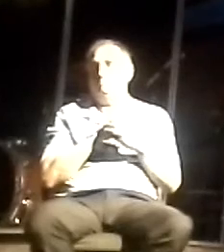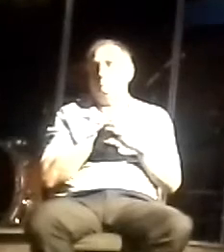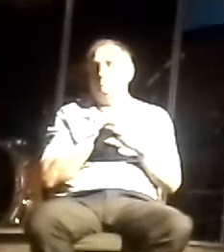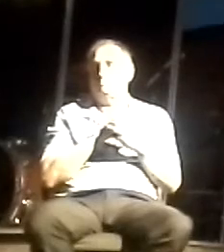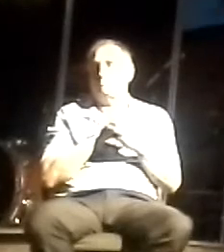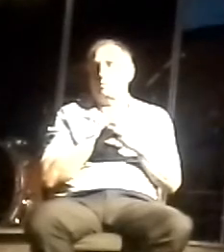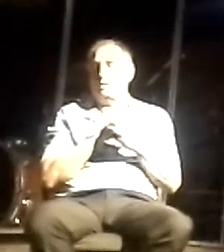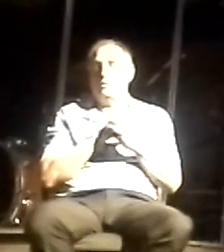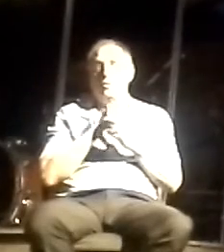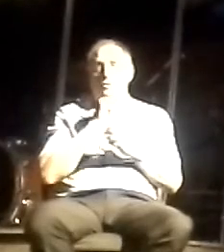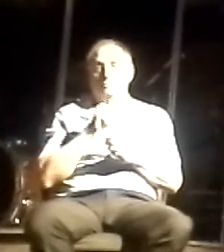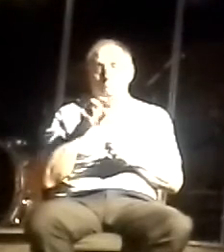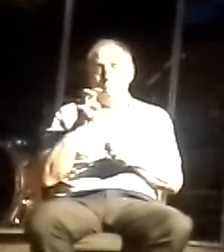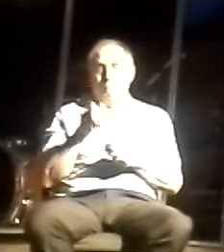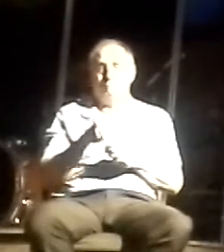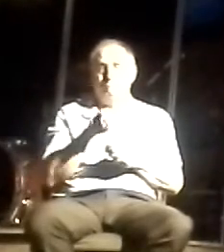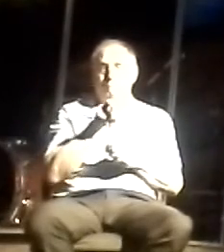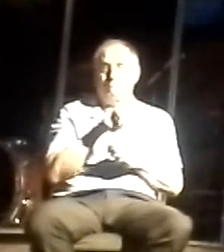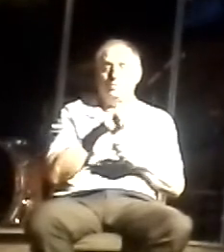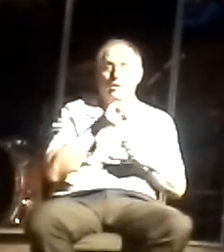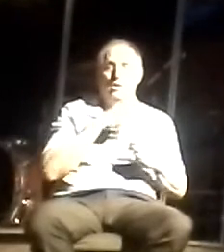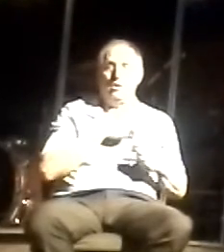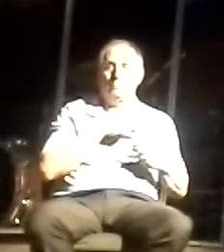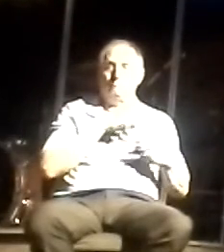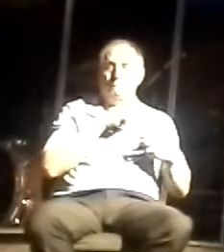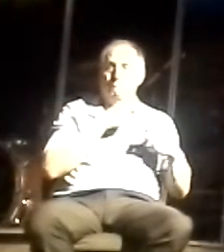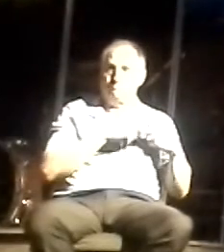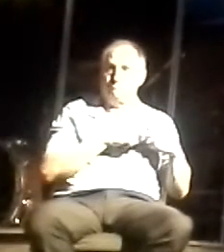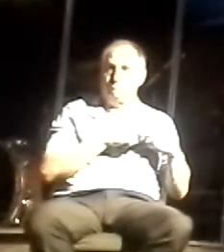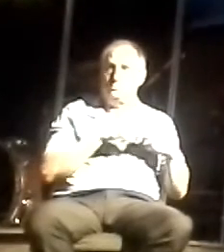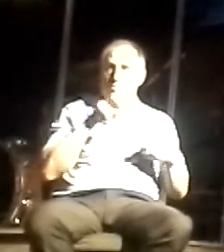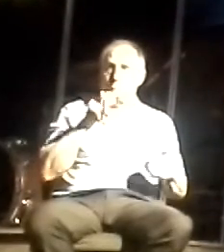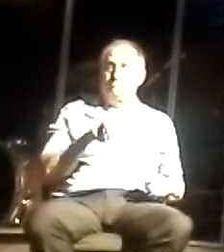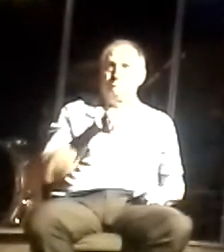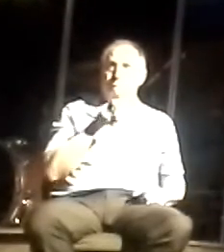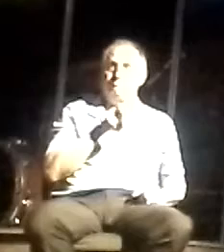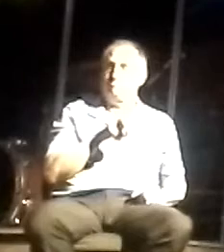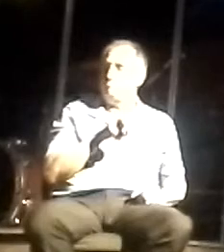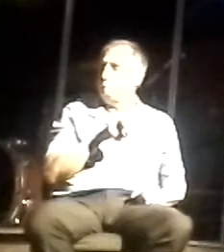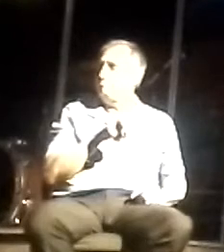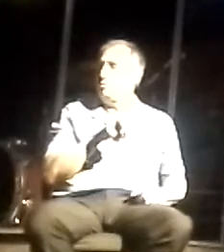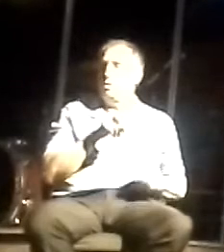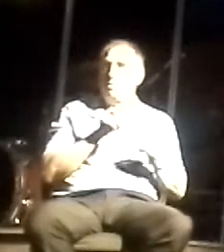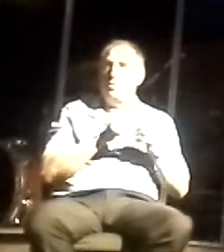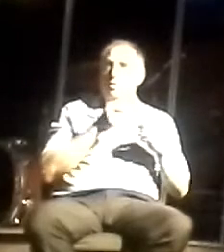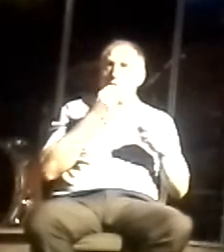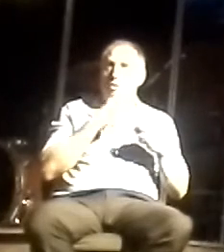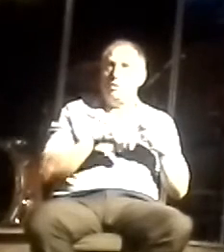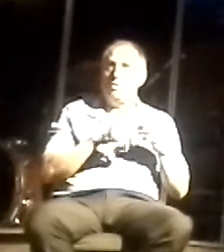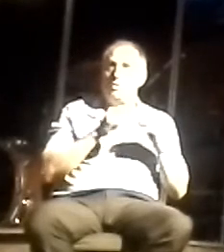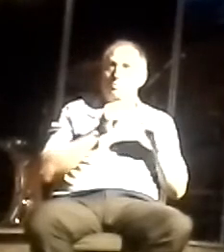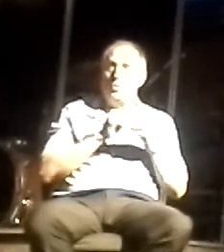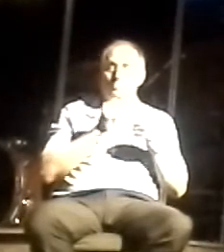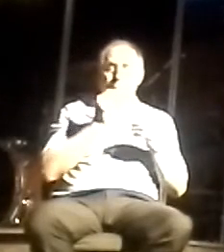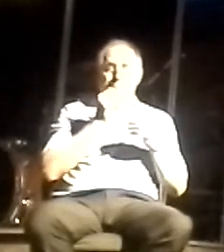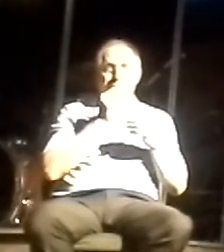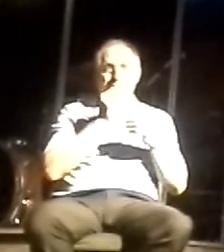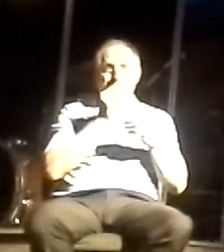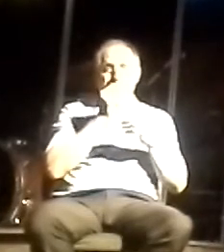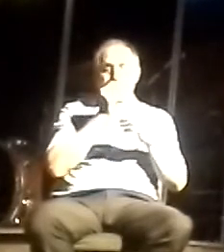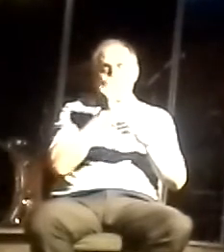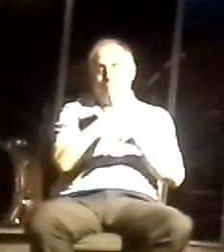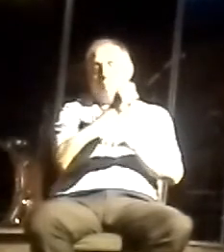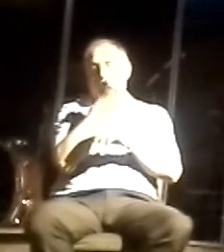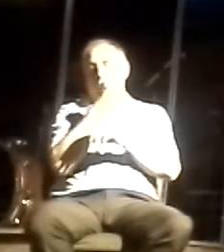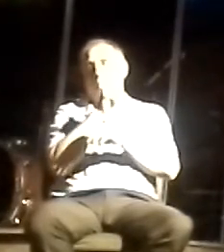And so we harden our heart. We don't humble ourselves. And so we move to the next chair. And our heart gets a little bit harder. And we get more and more defensive. And people try to